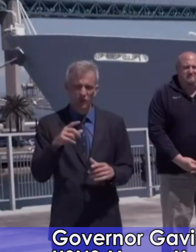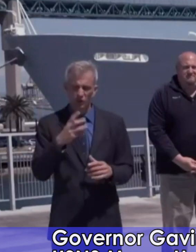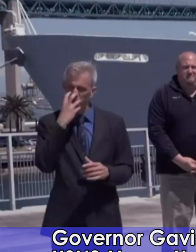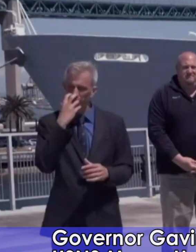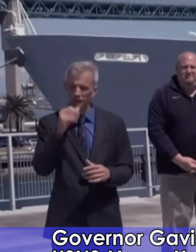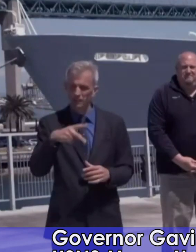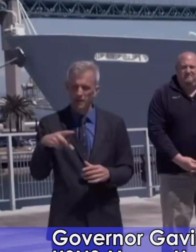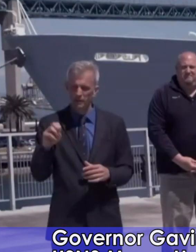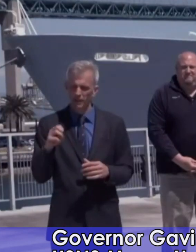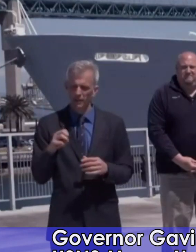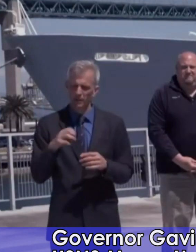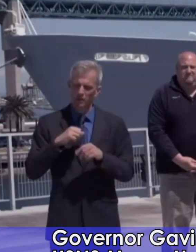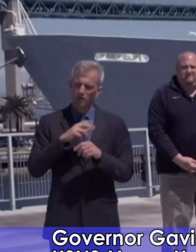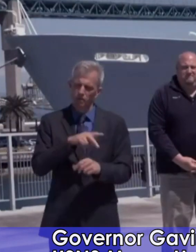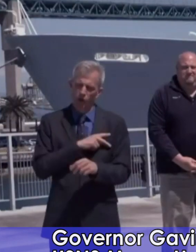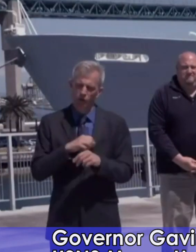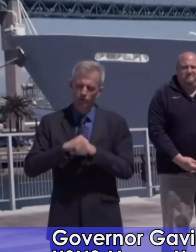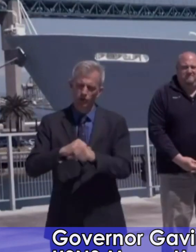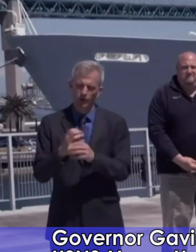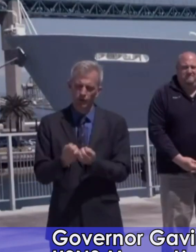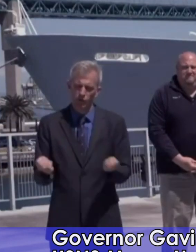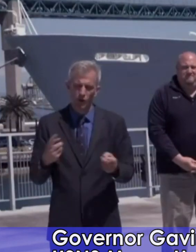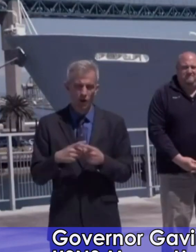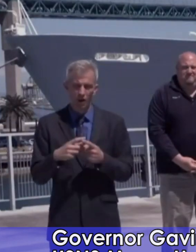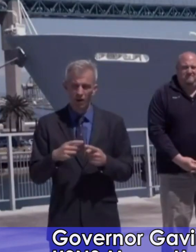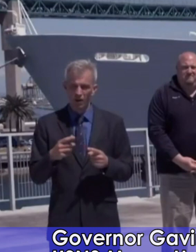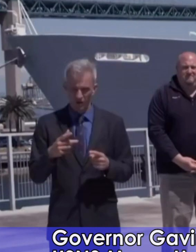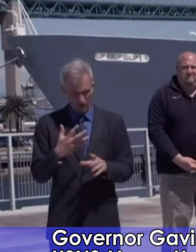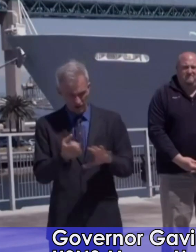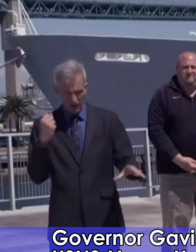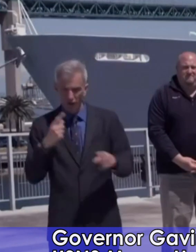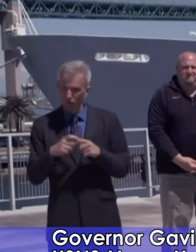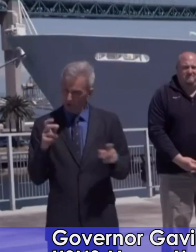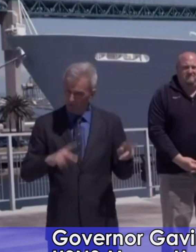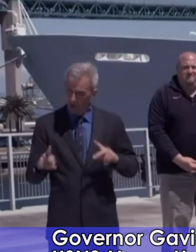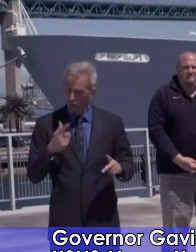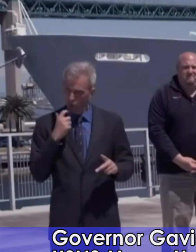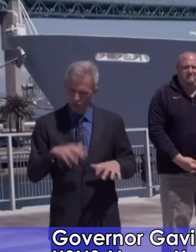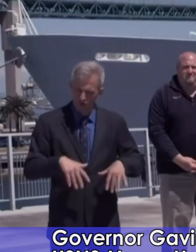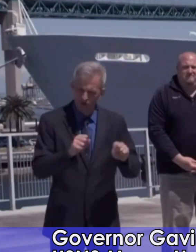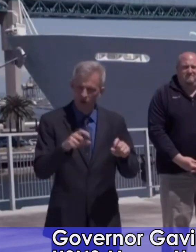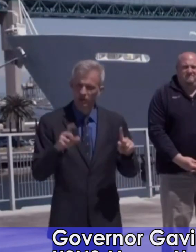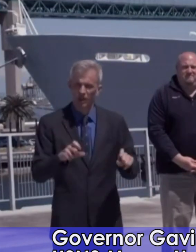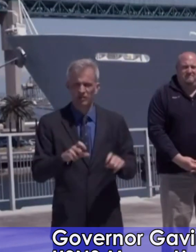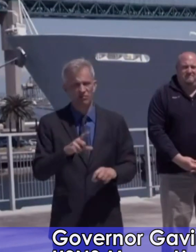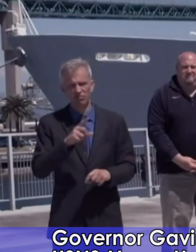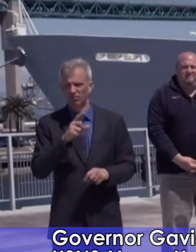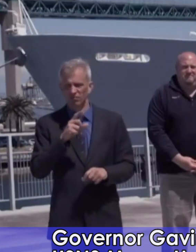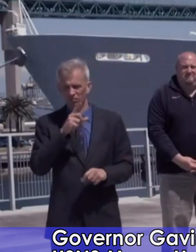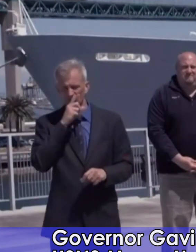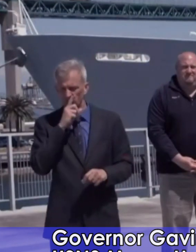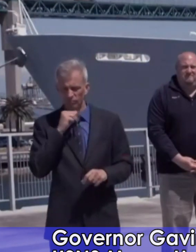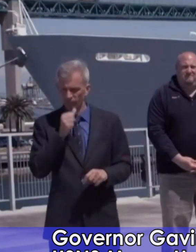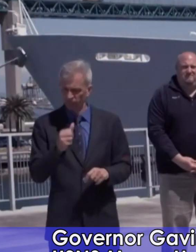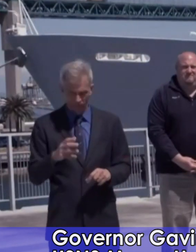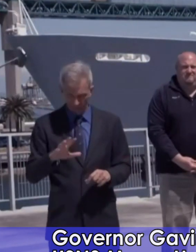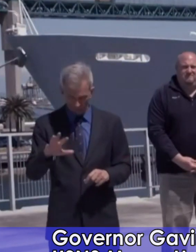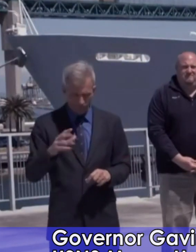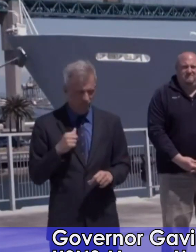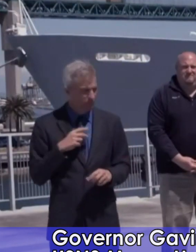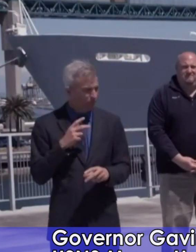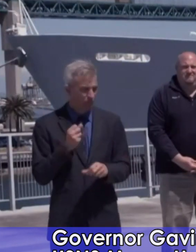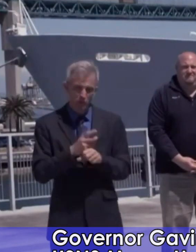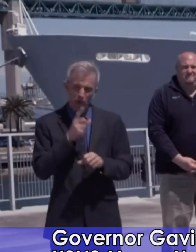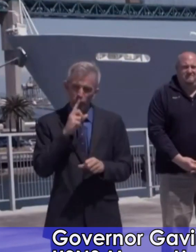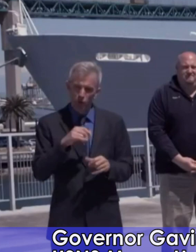is an absolutely critical role. That's stopping people before they get to the hospital potentially. That's keeping them, if they're okay, at home,